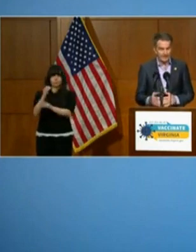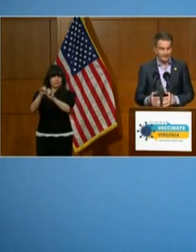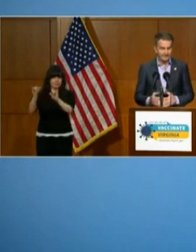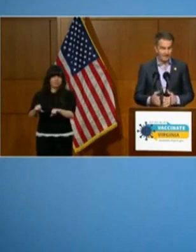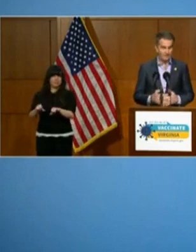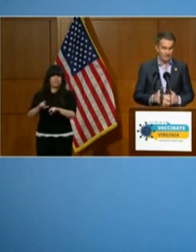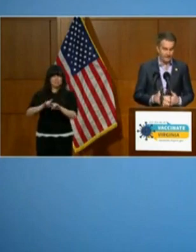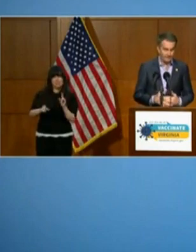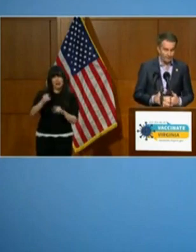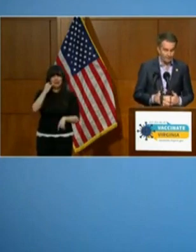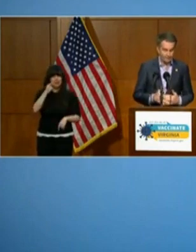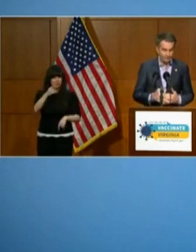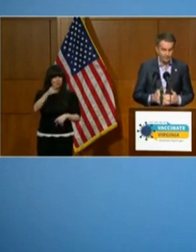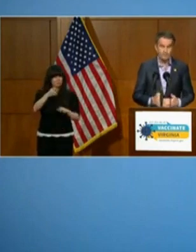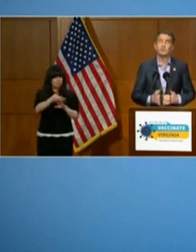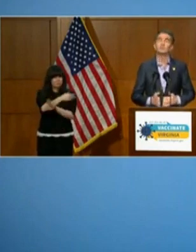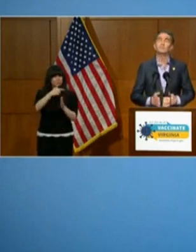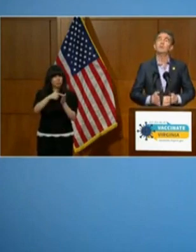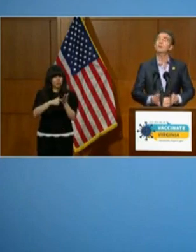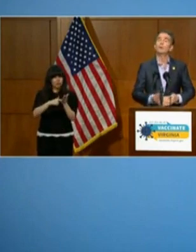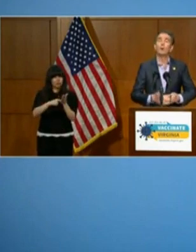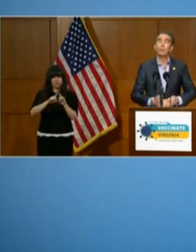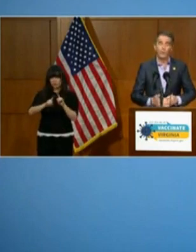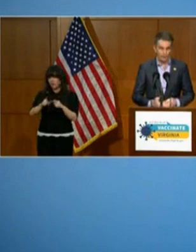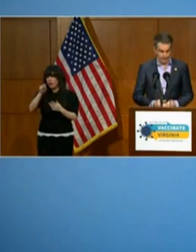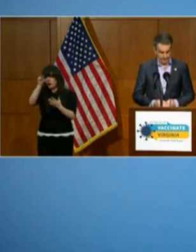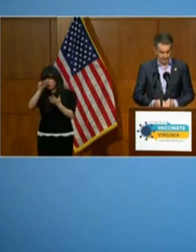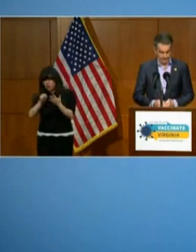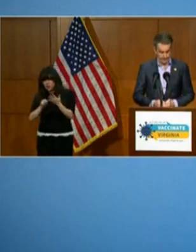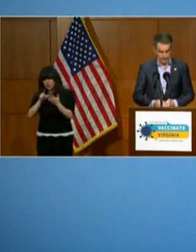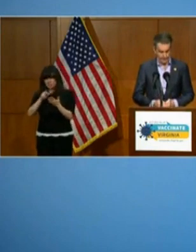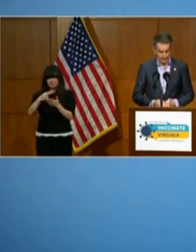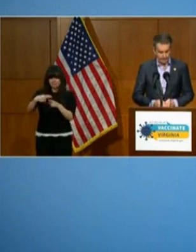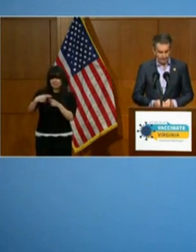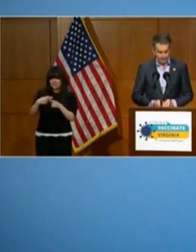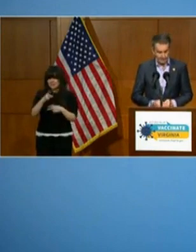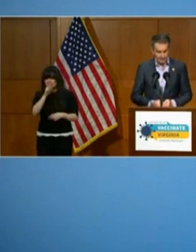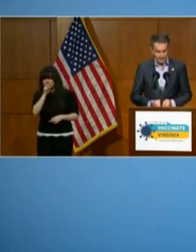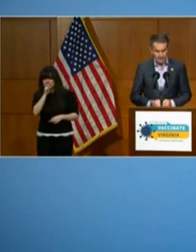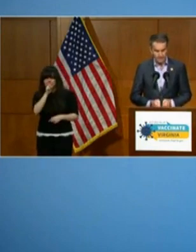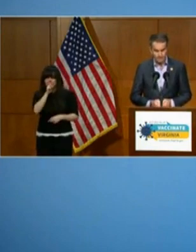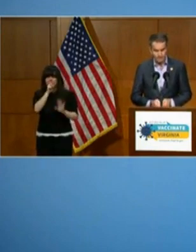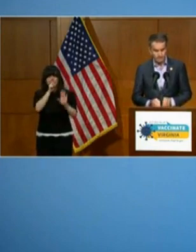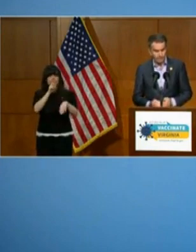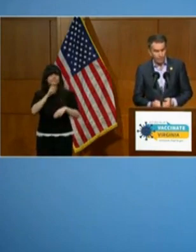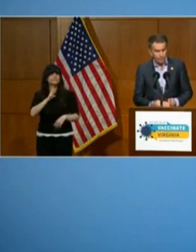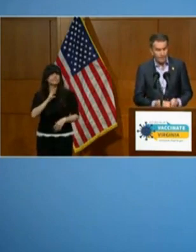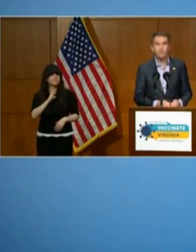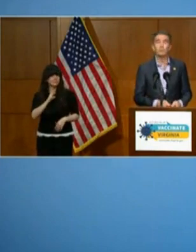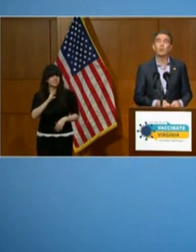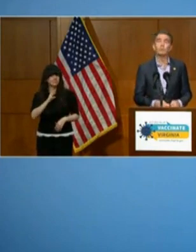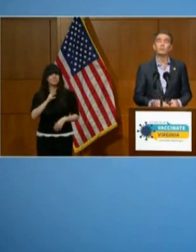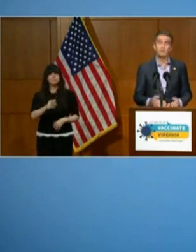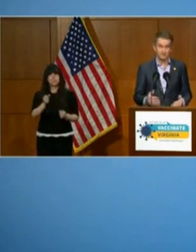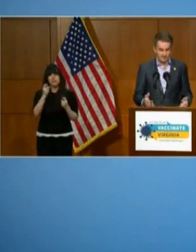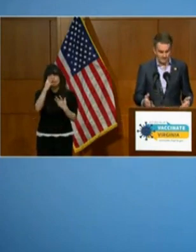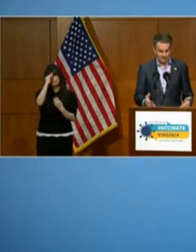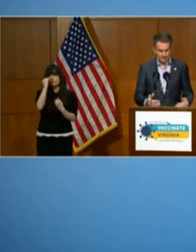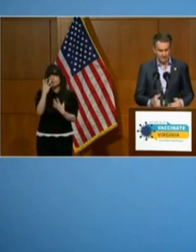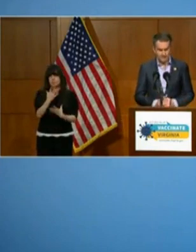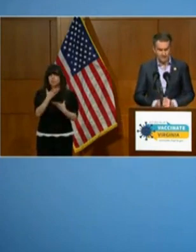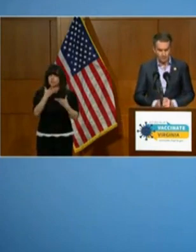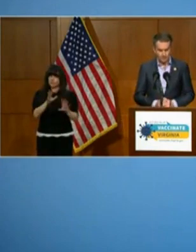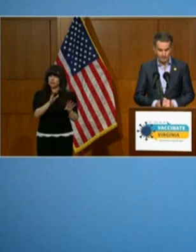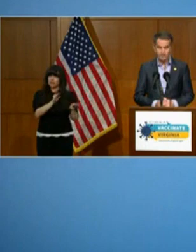and you can't find your name on this new system, don't worry. While much of the data migration from local health departments is